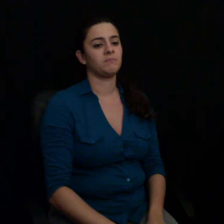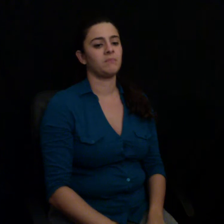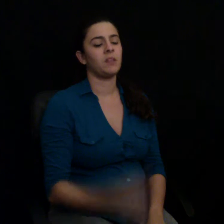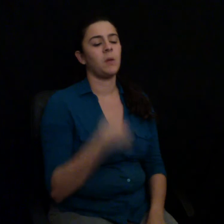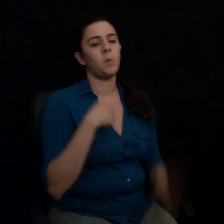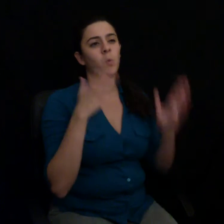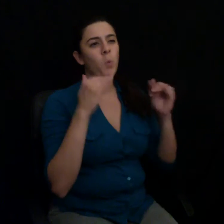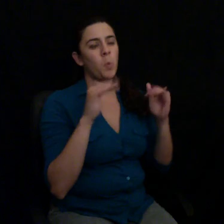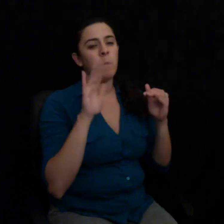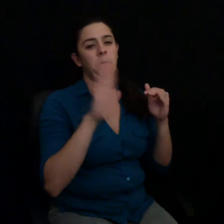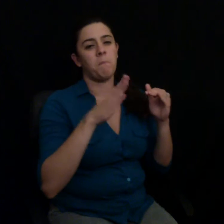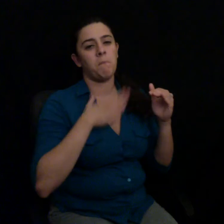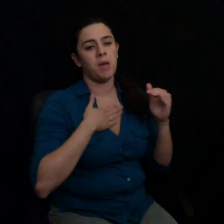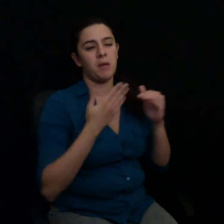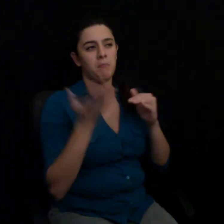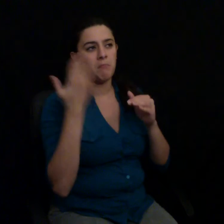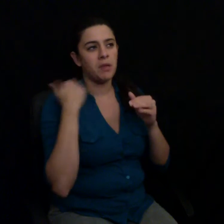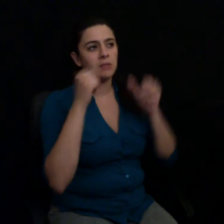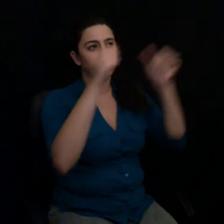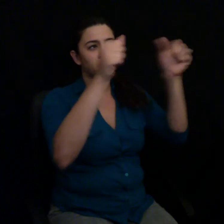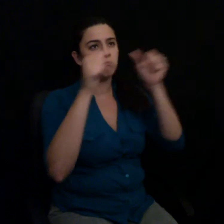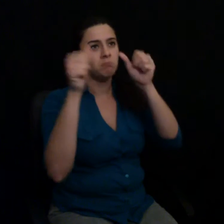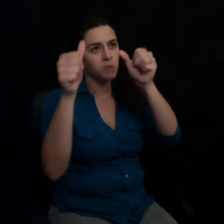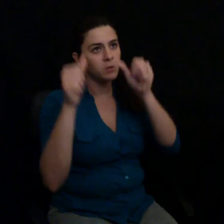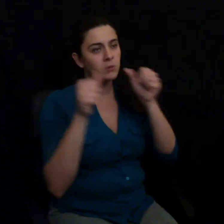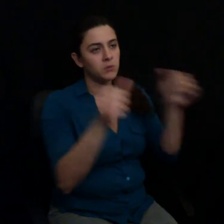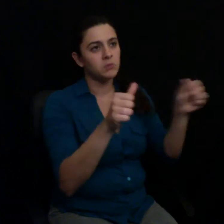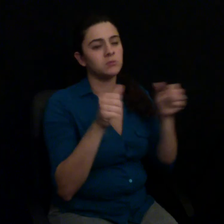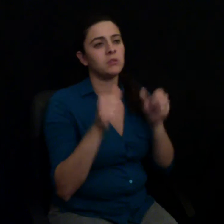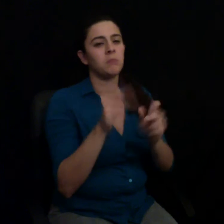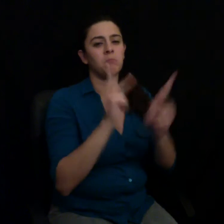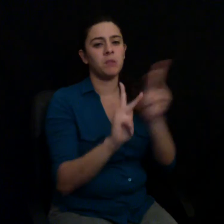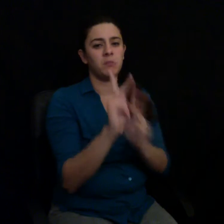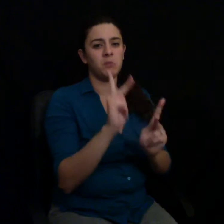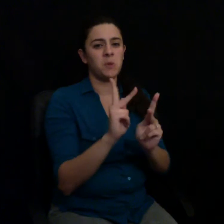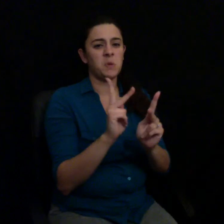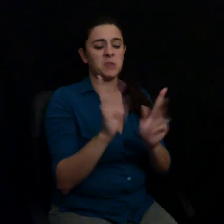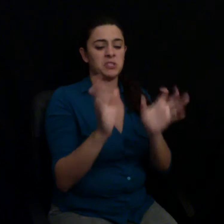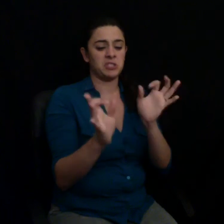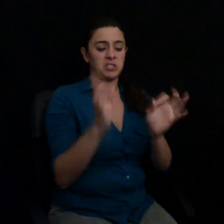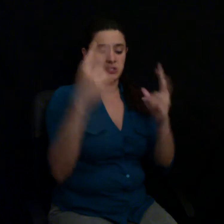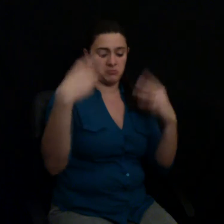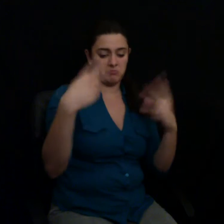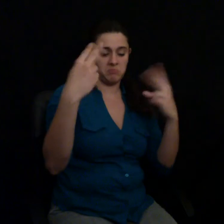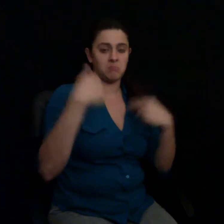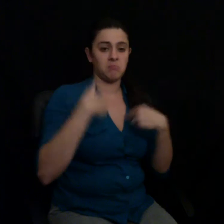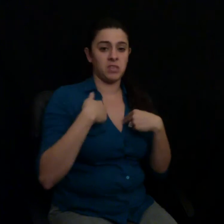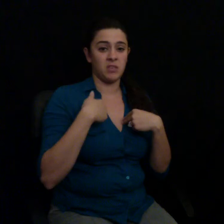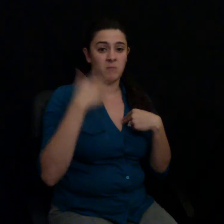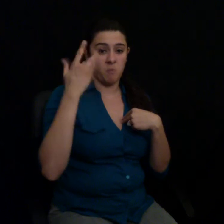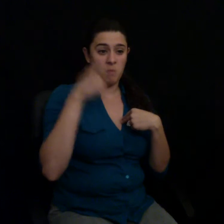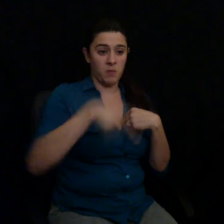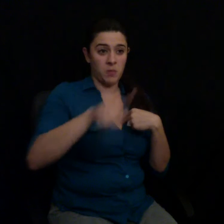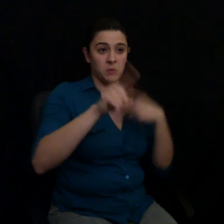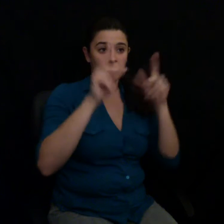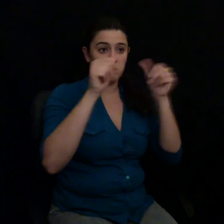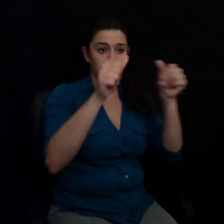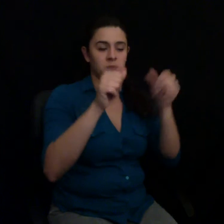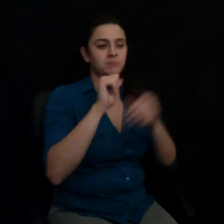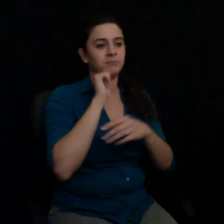as a person. If you look through my entire comment history, you'll see I'm a pretty cool guy. Unfortunately, Huck is not unique, and